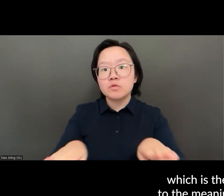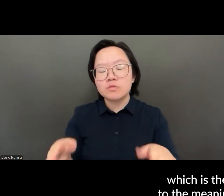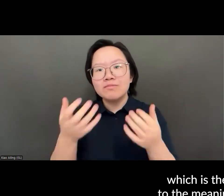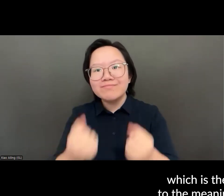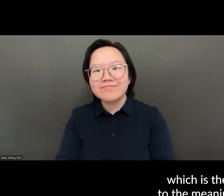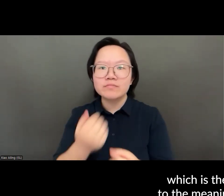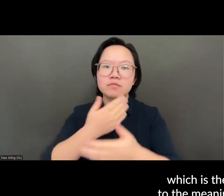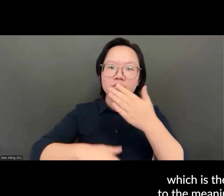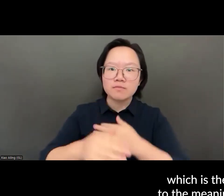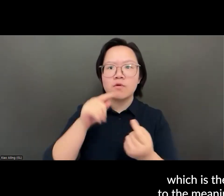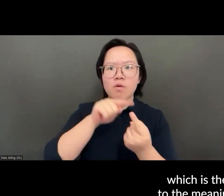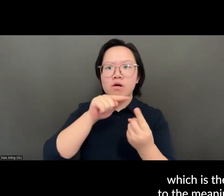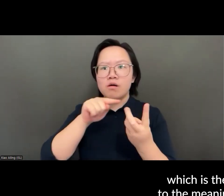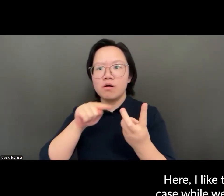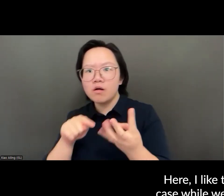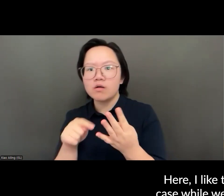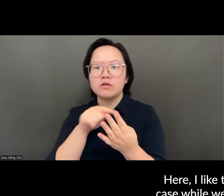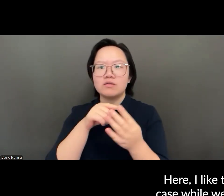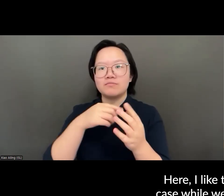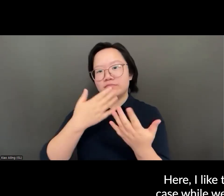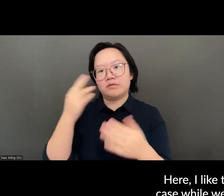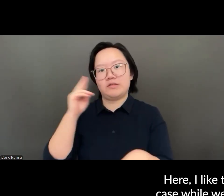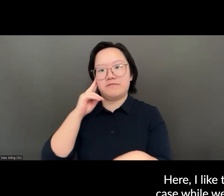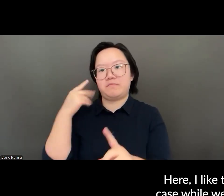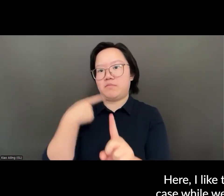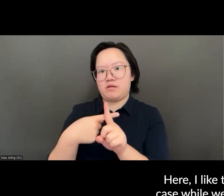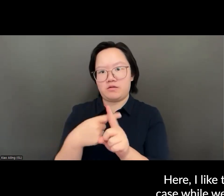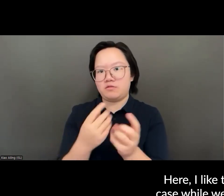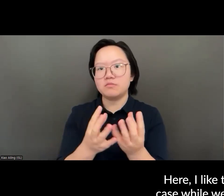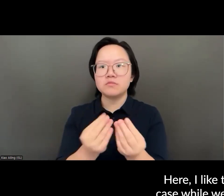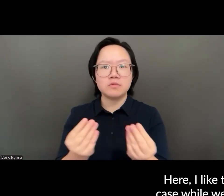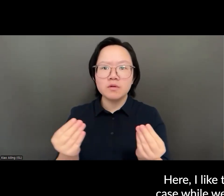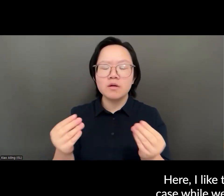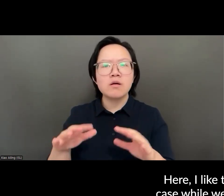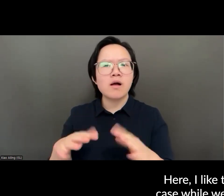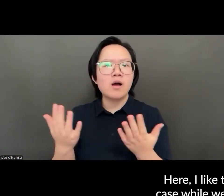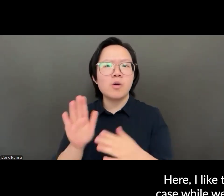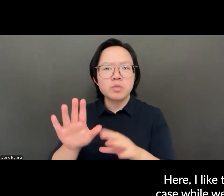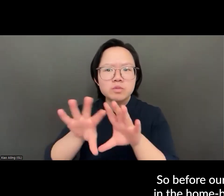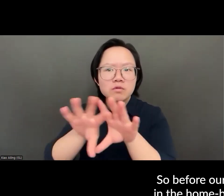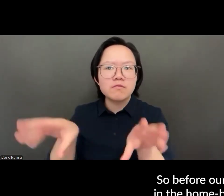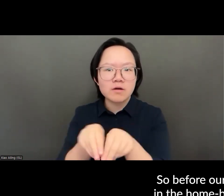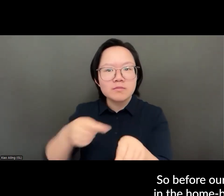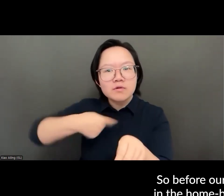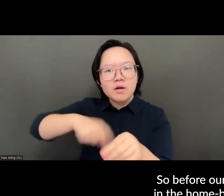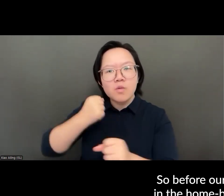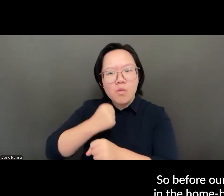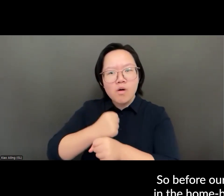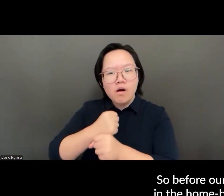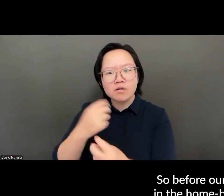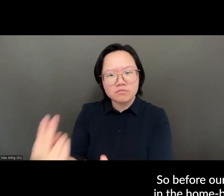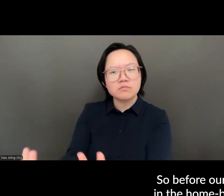steps to the meaningful change. Here, I like to share one case while we are working. So before